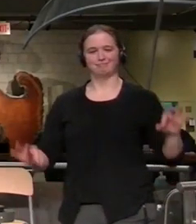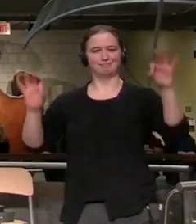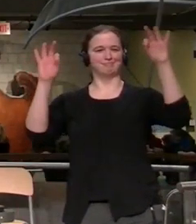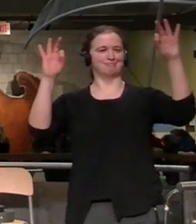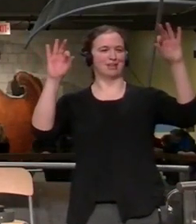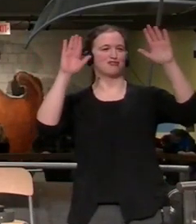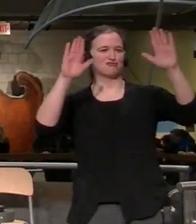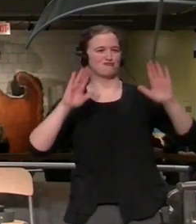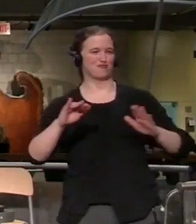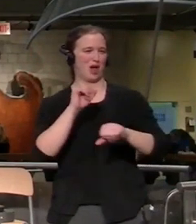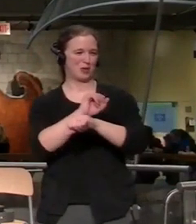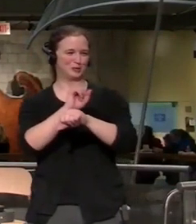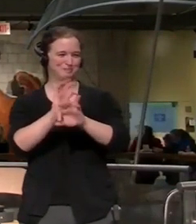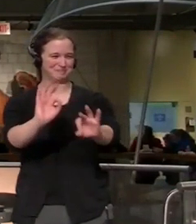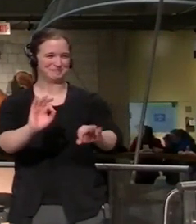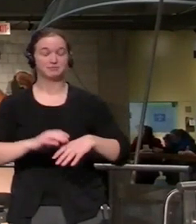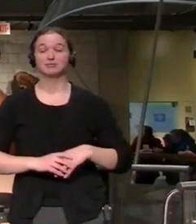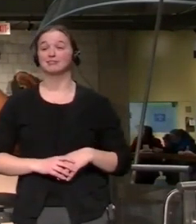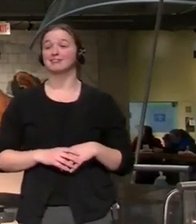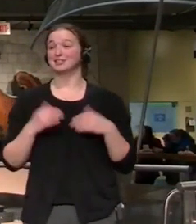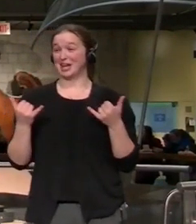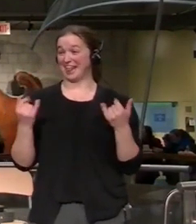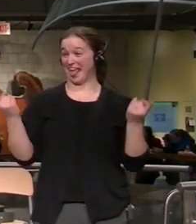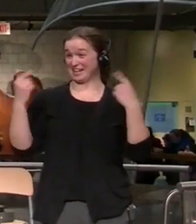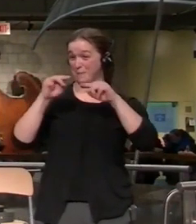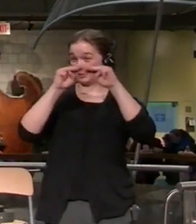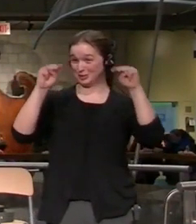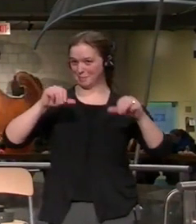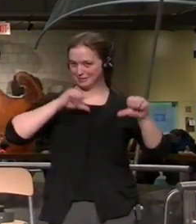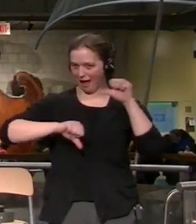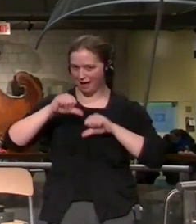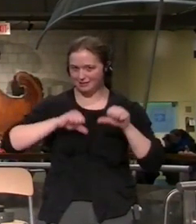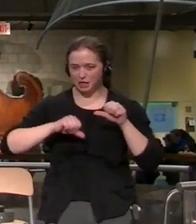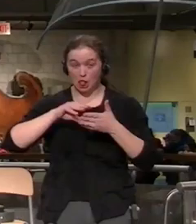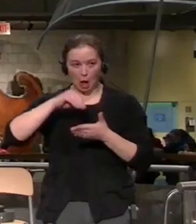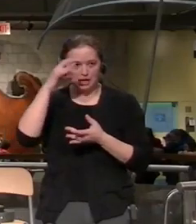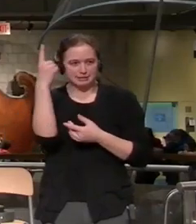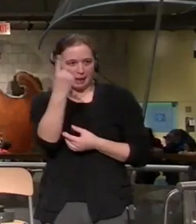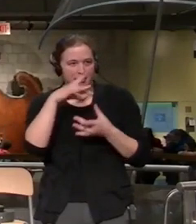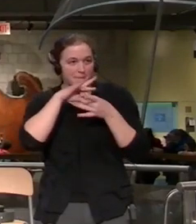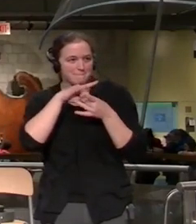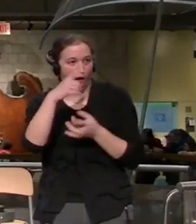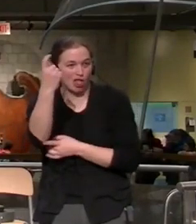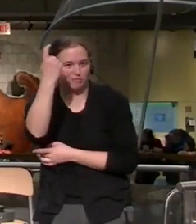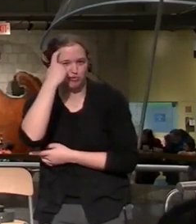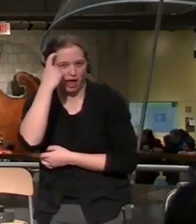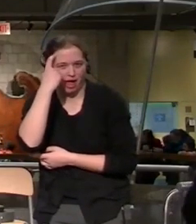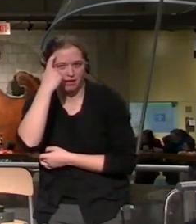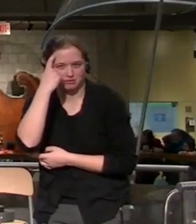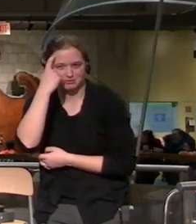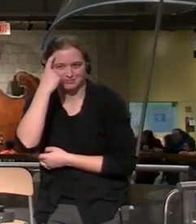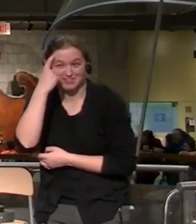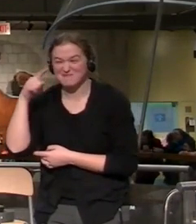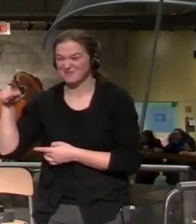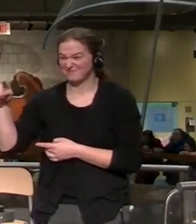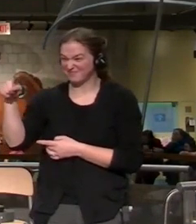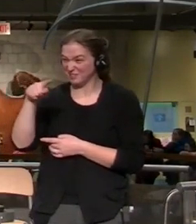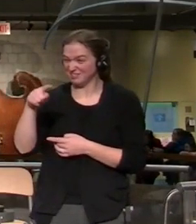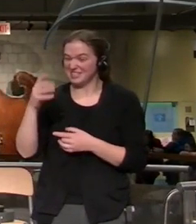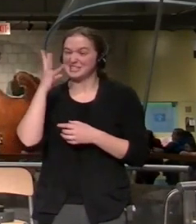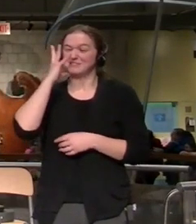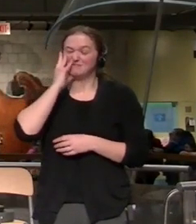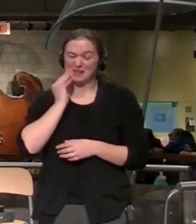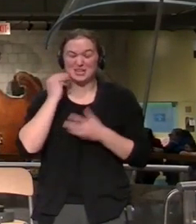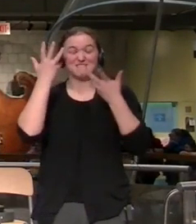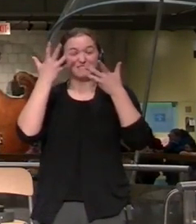Excellent job. So you came to the Museum of Science today to learn something about the brain, but no one told you that you were going to get to do a frontal lobe exercise.